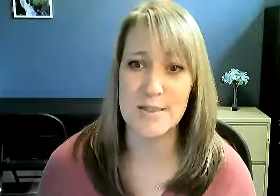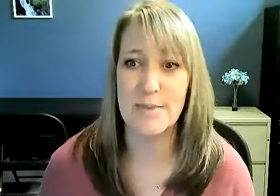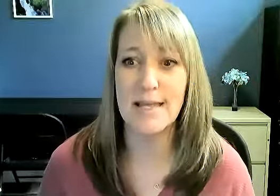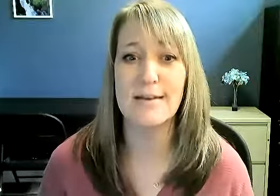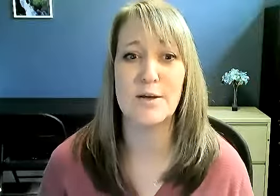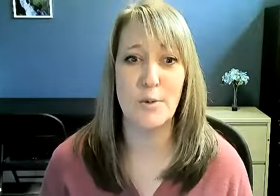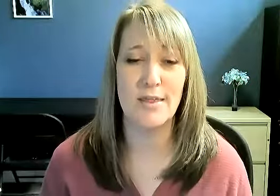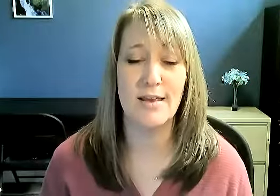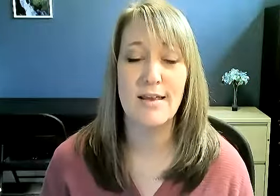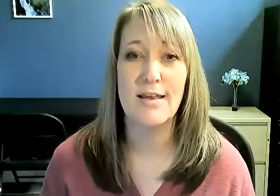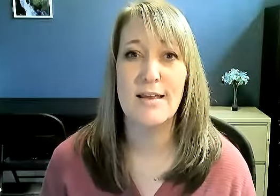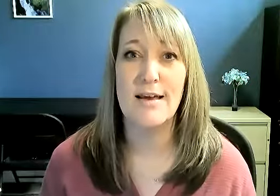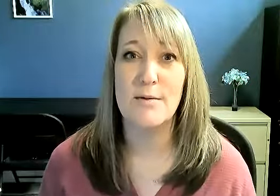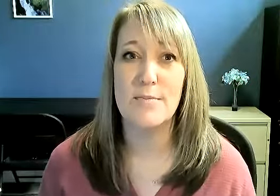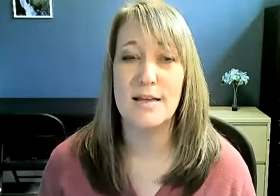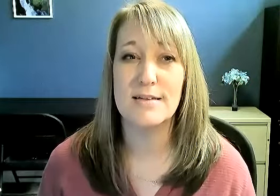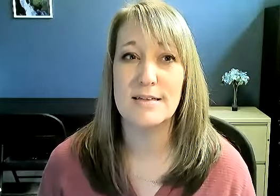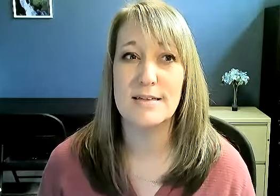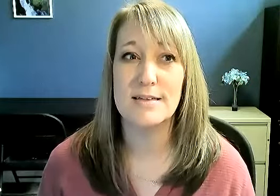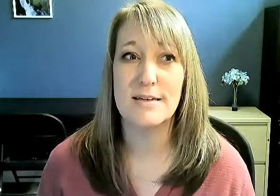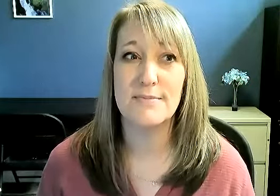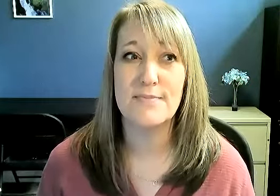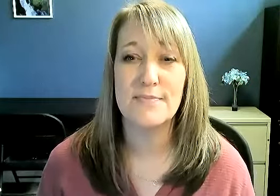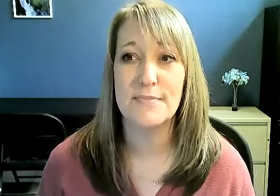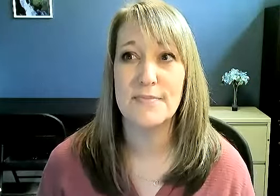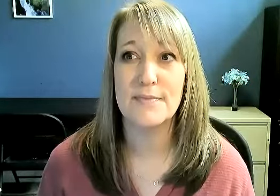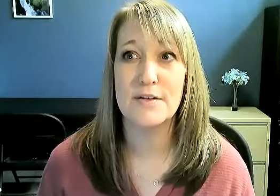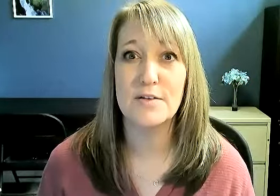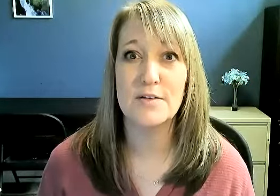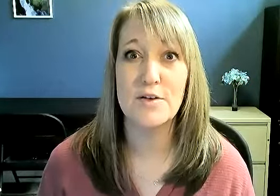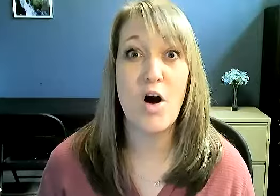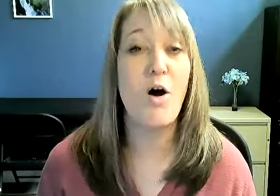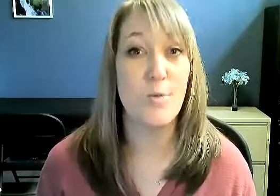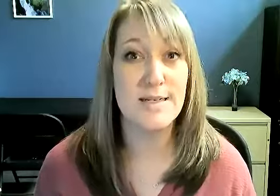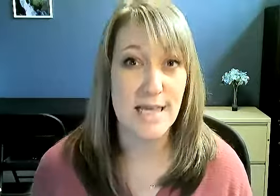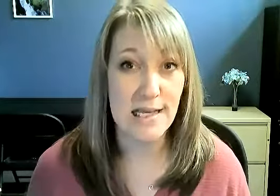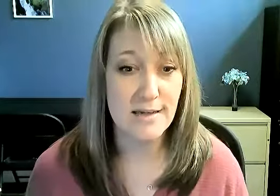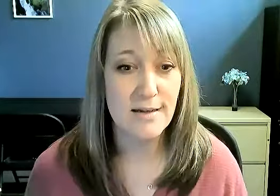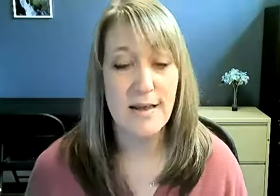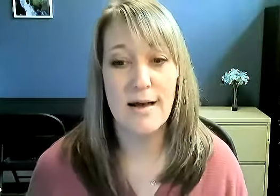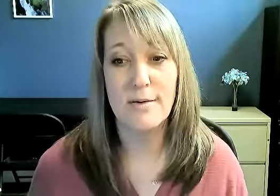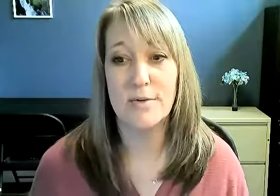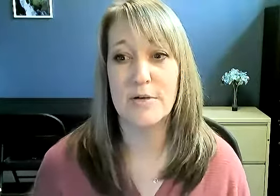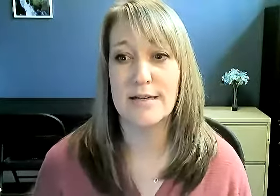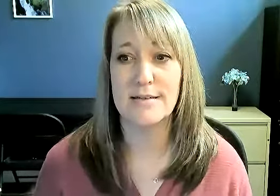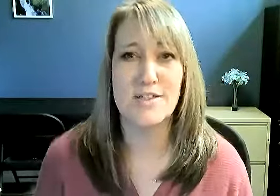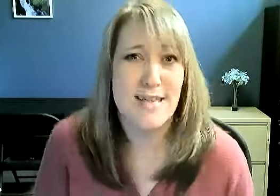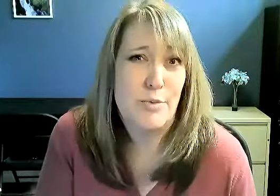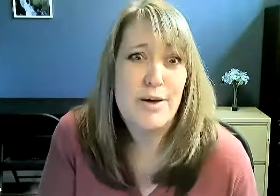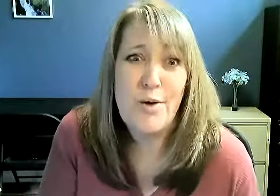meant, go with it. It's a not always signed correctly, just like we don't